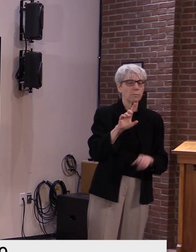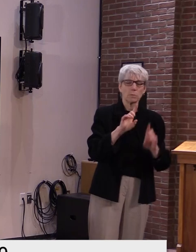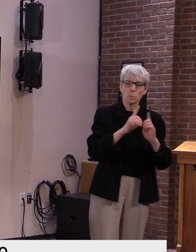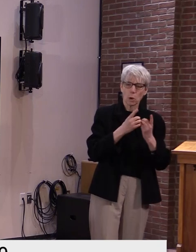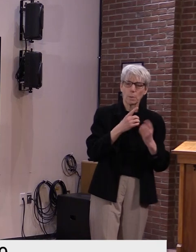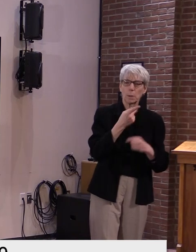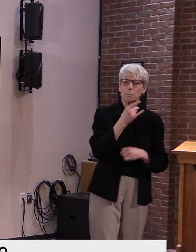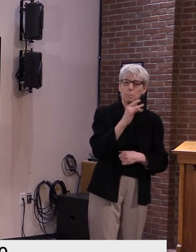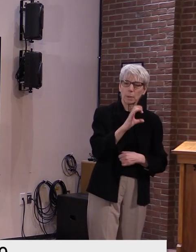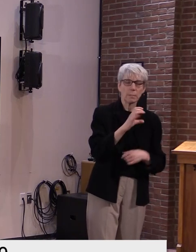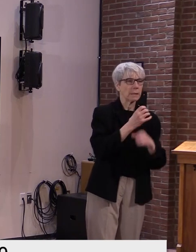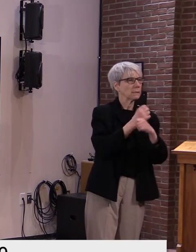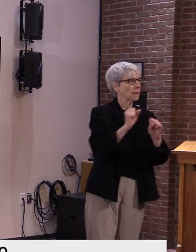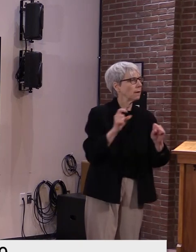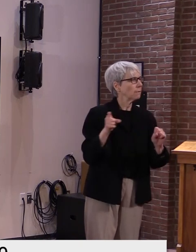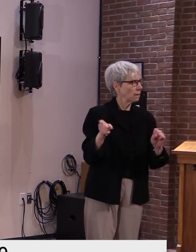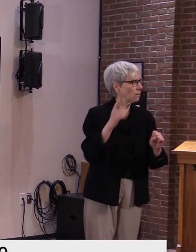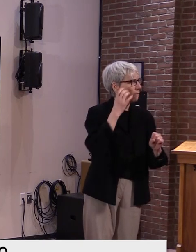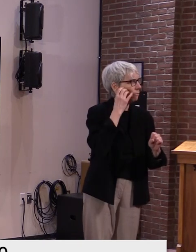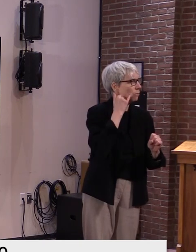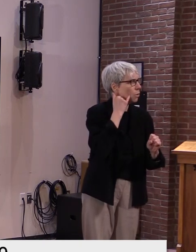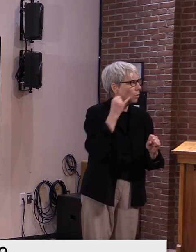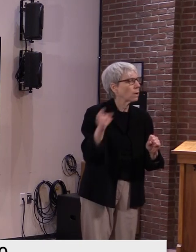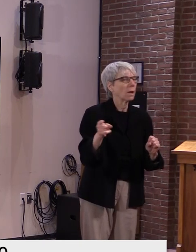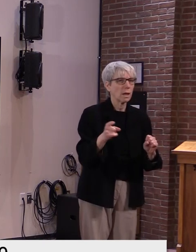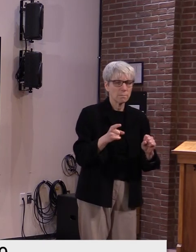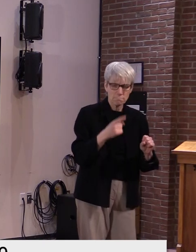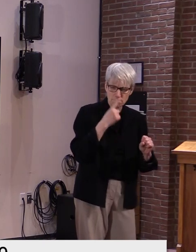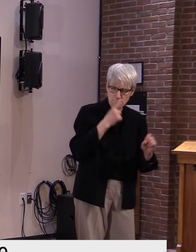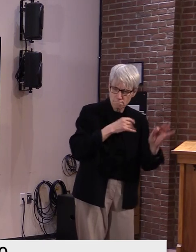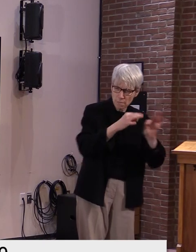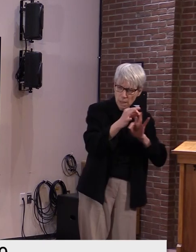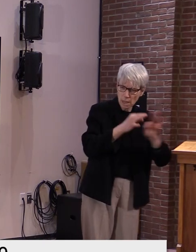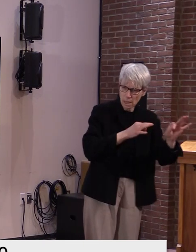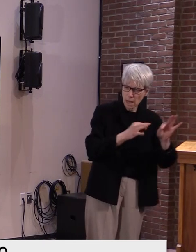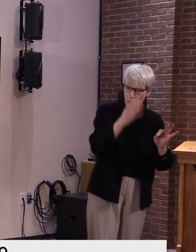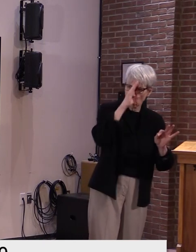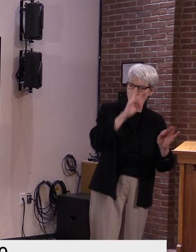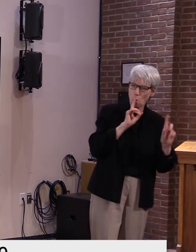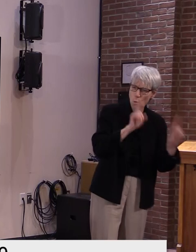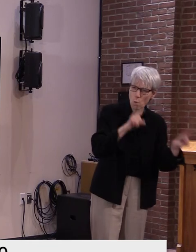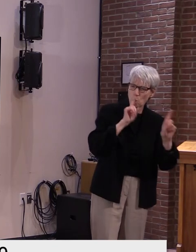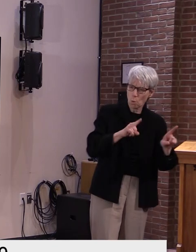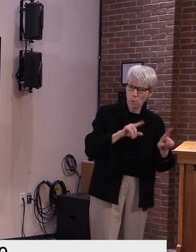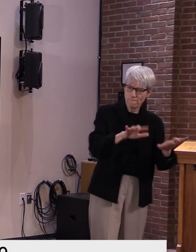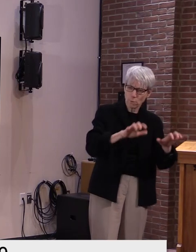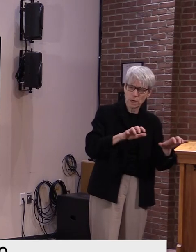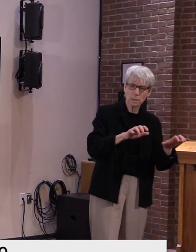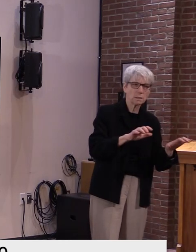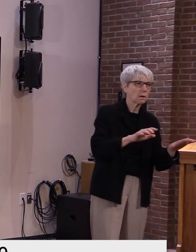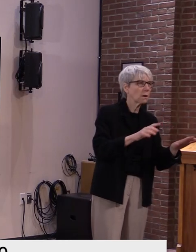sure if the last one came in or not, but Mr. Sherling, can you bring us up to date on this?